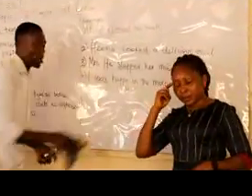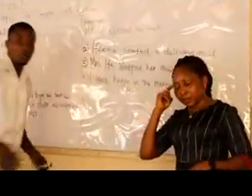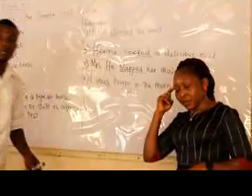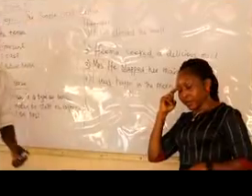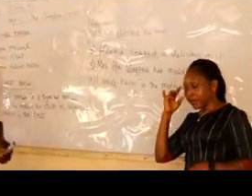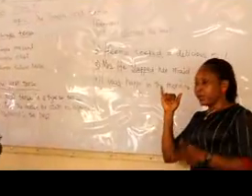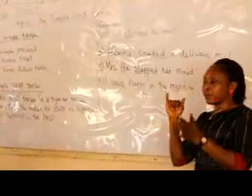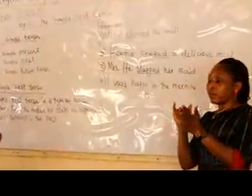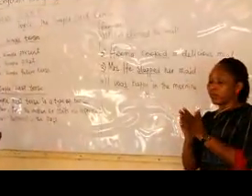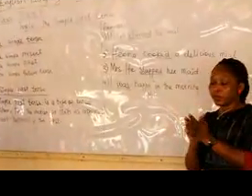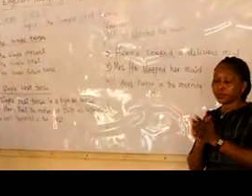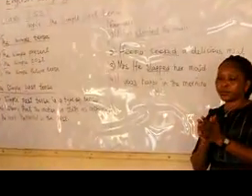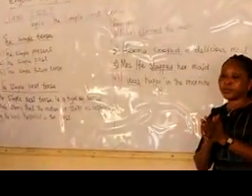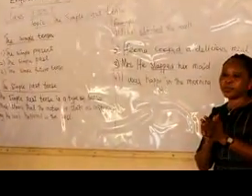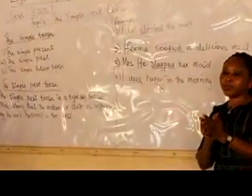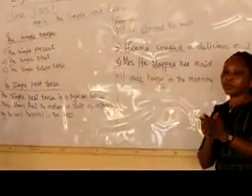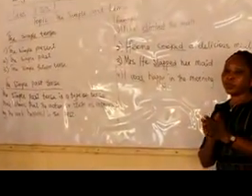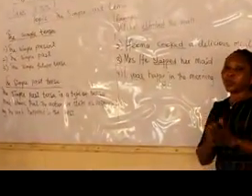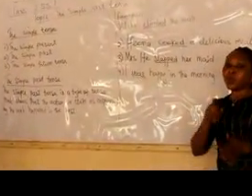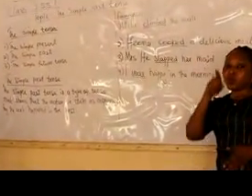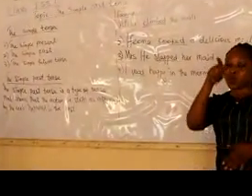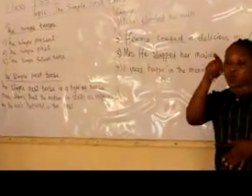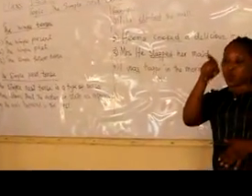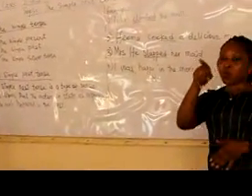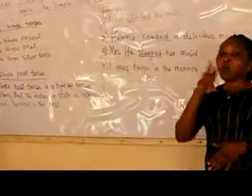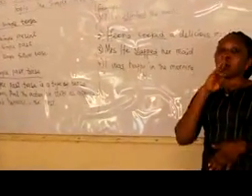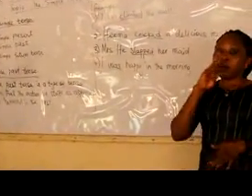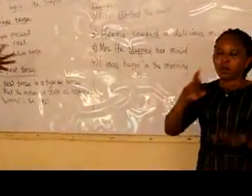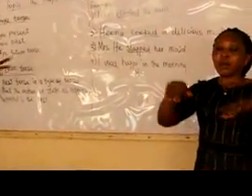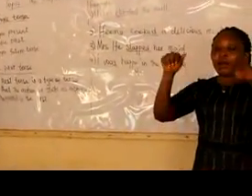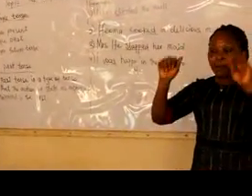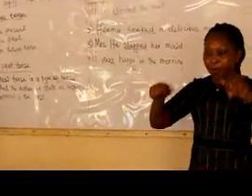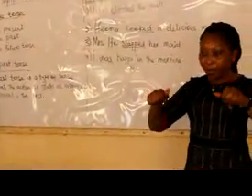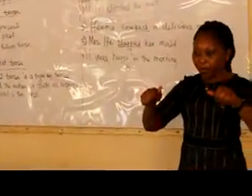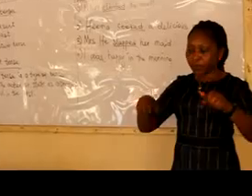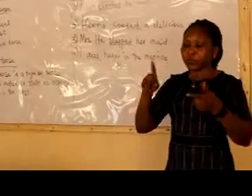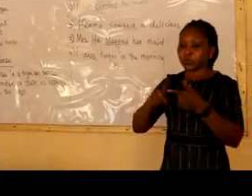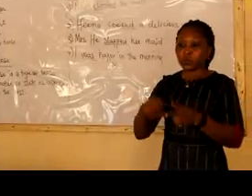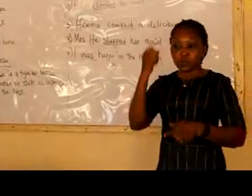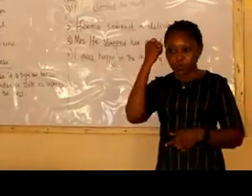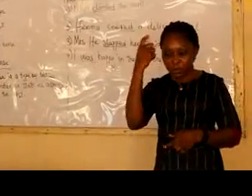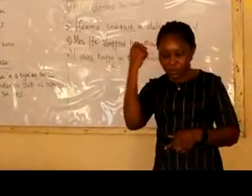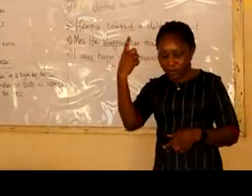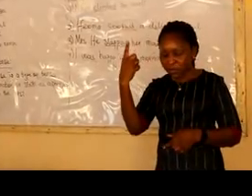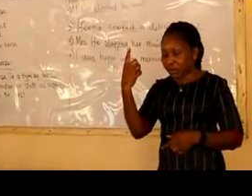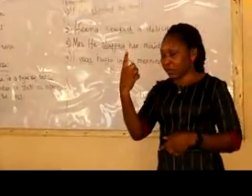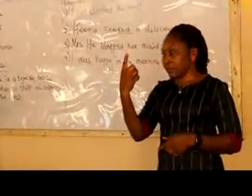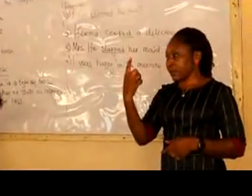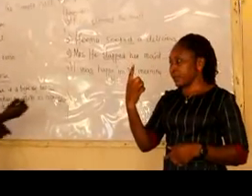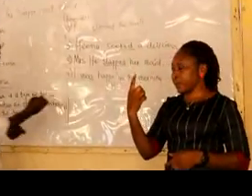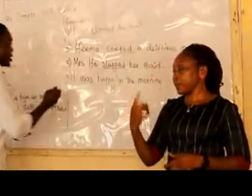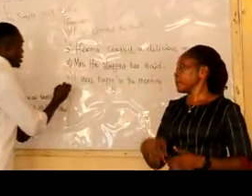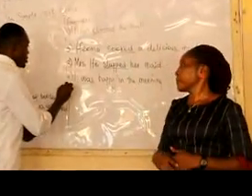one way or the other, you are able to grasp, however little. For